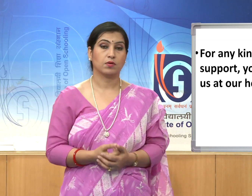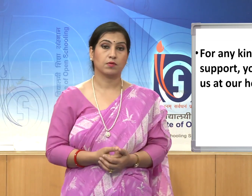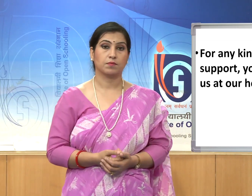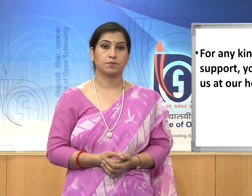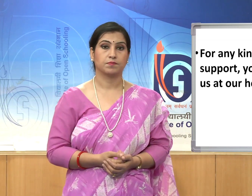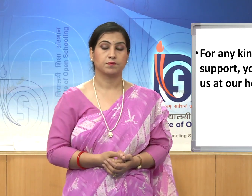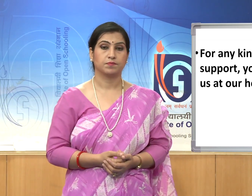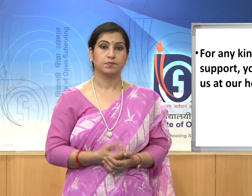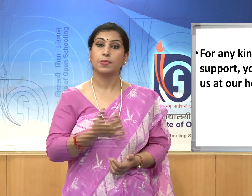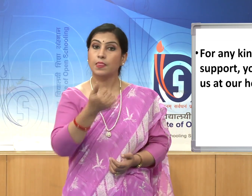helpline number